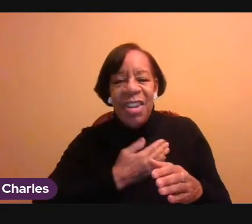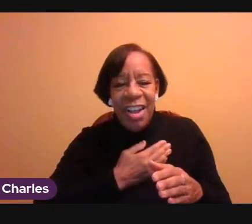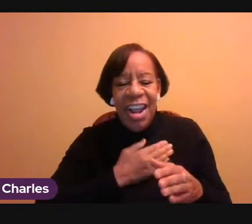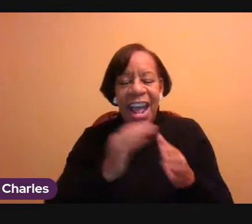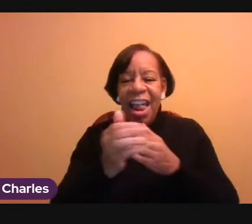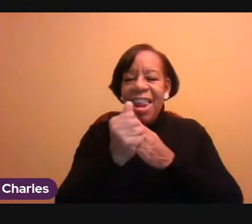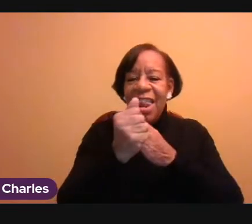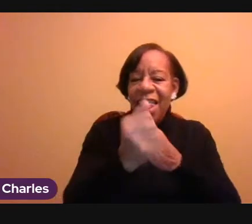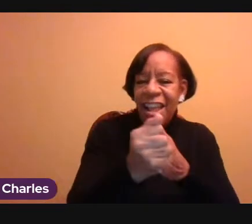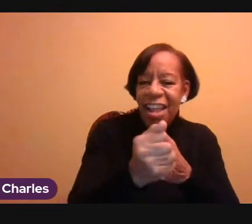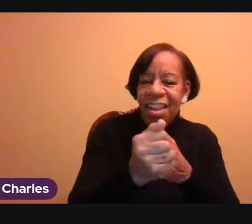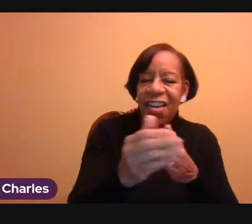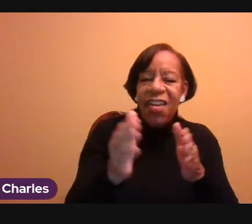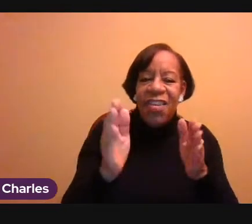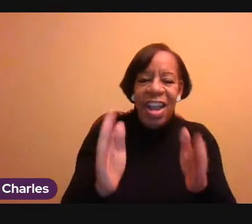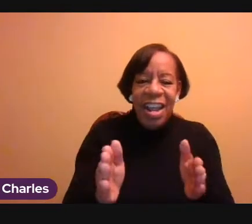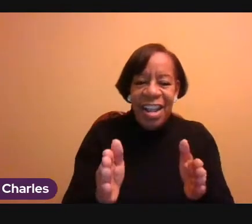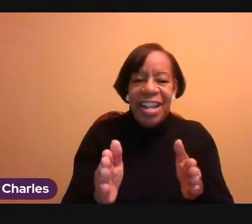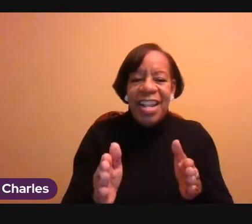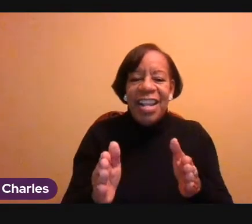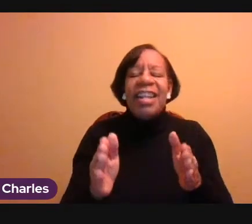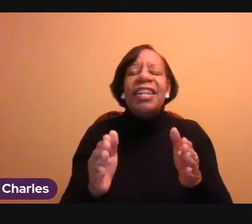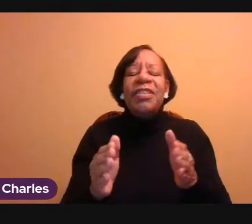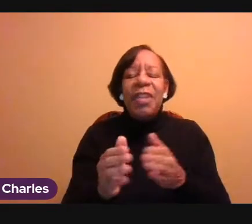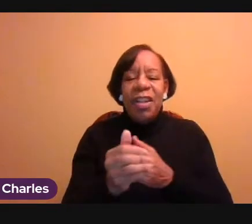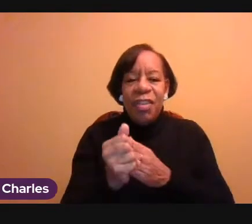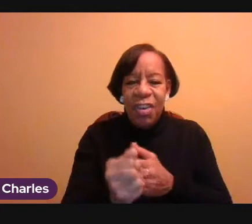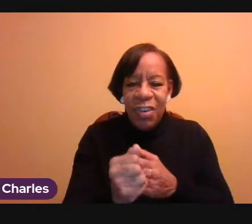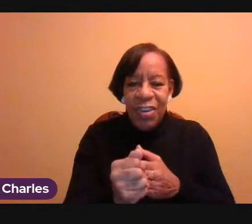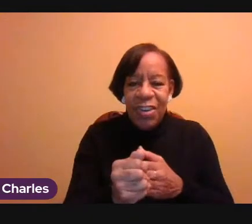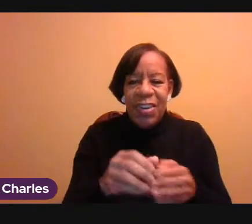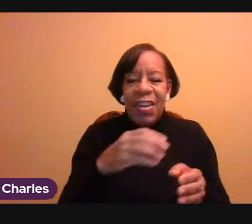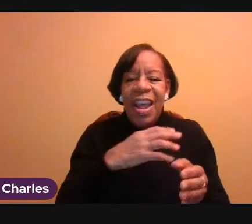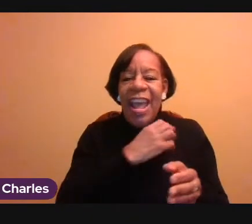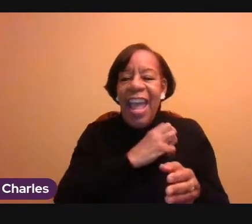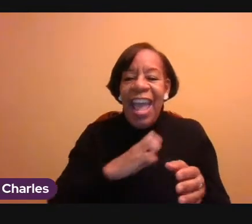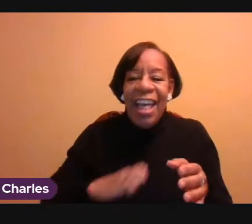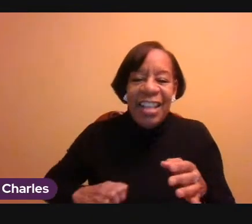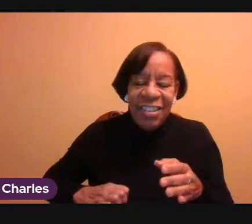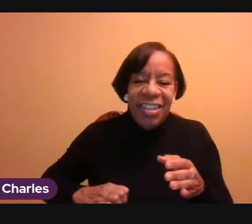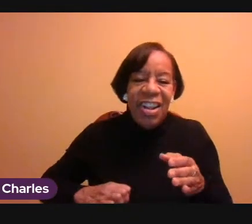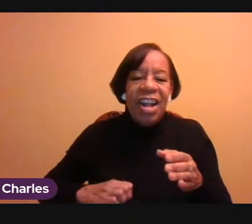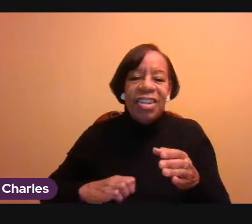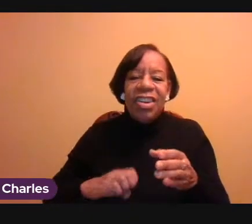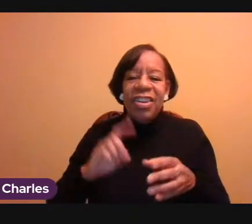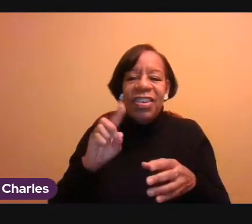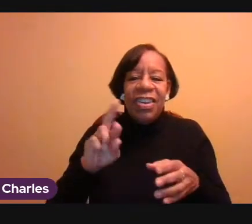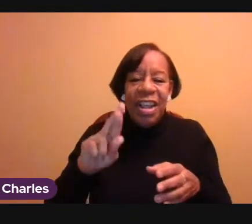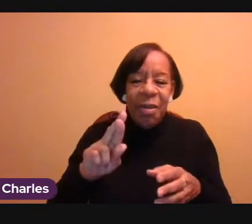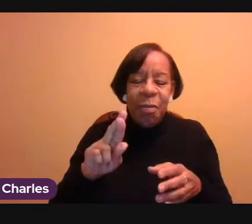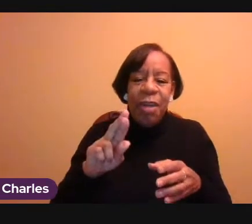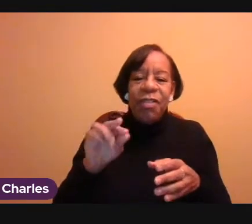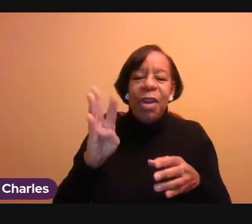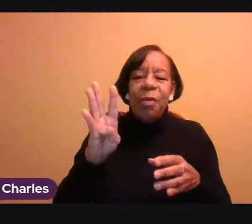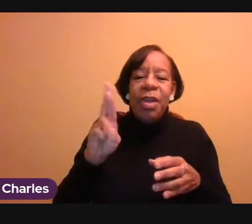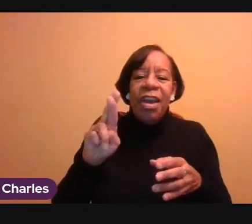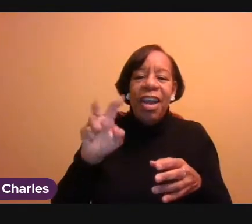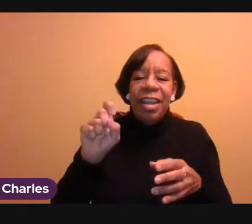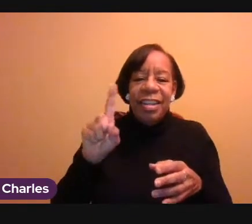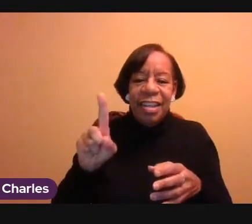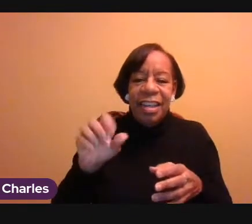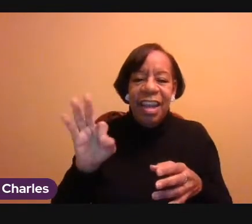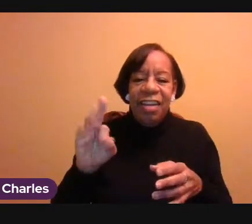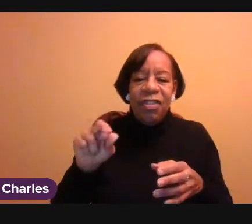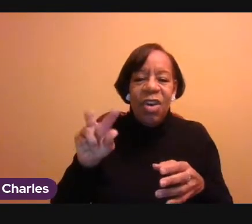leader, our presiding elder, is Dr. Napoleon Bradford